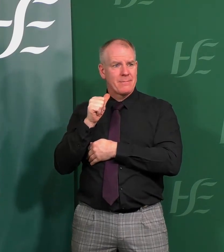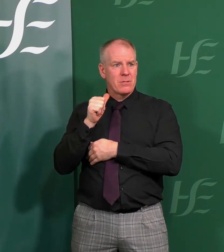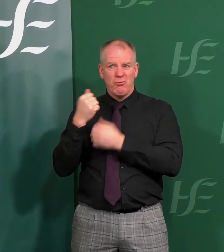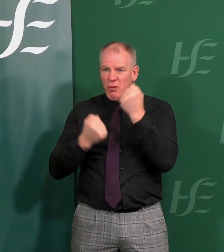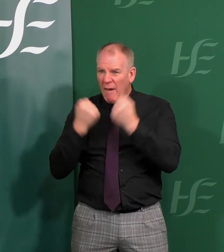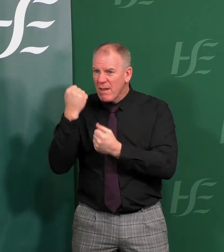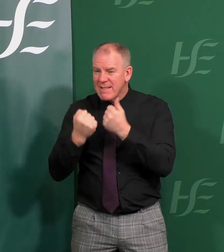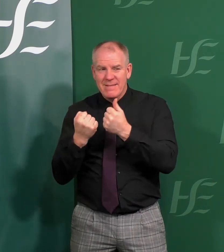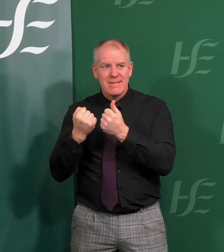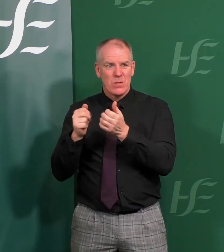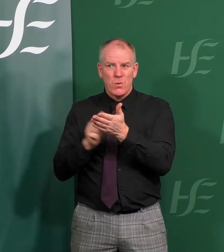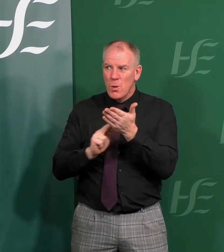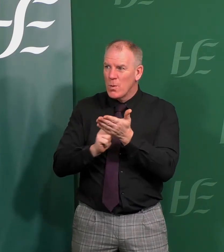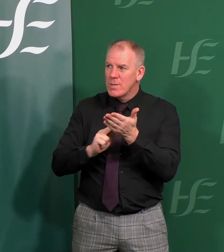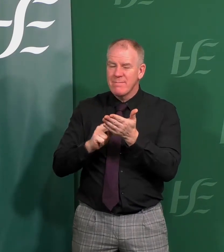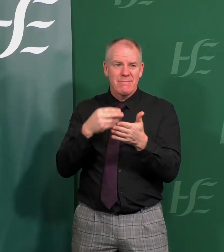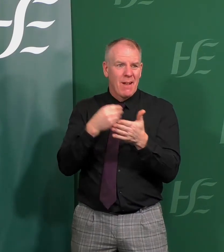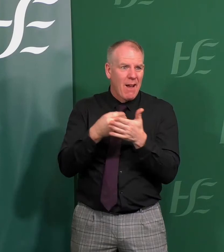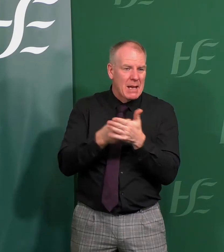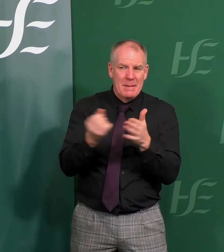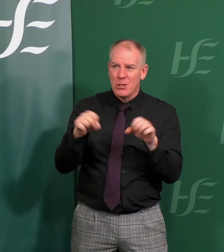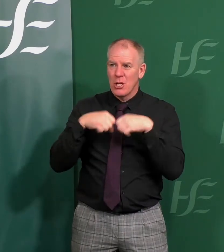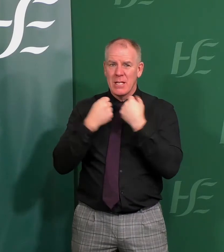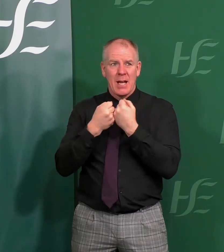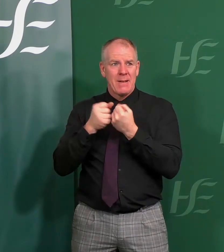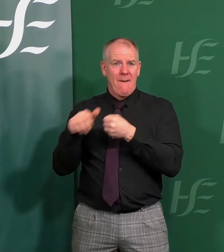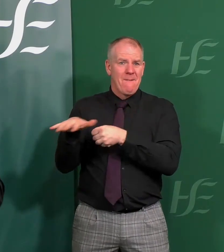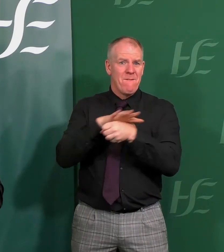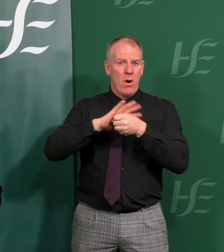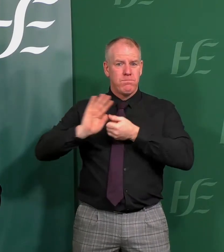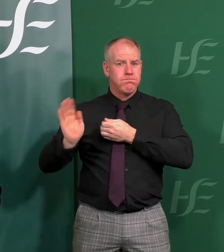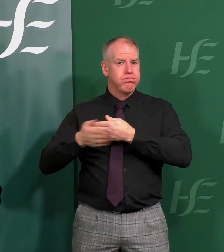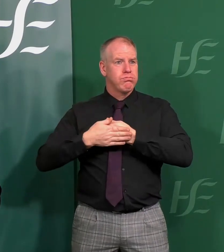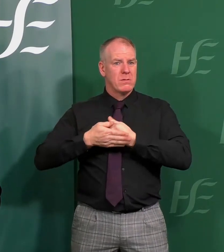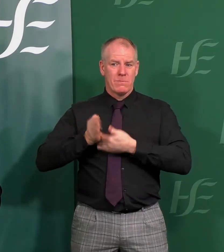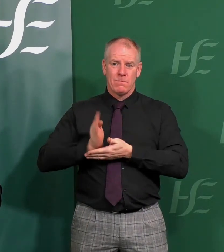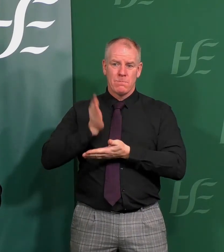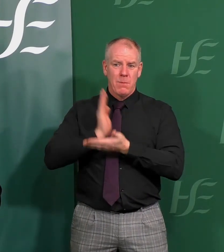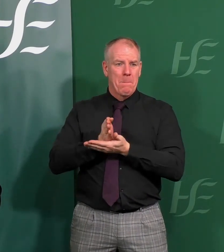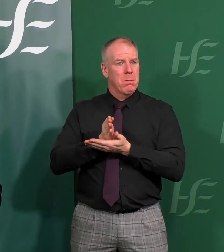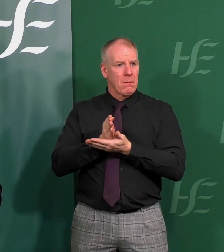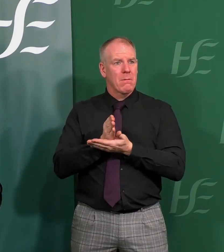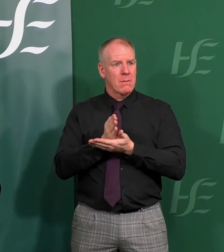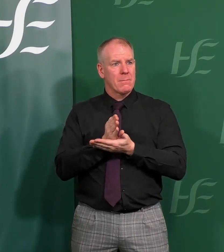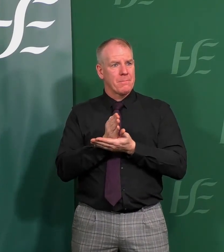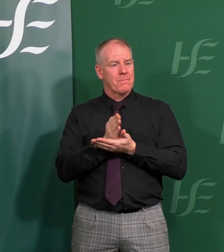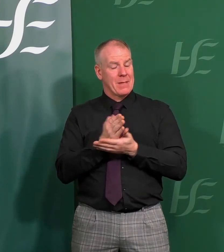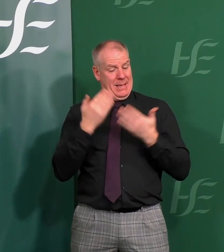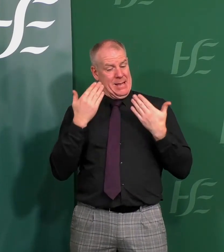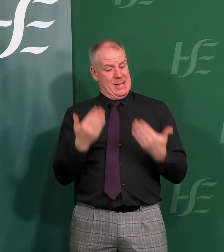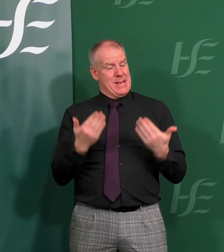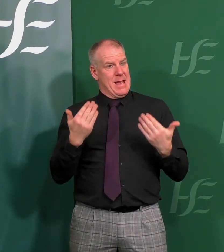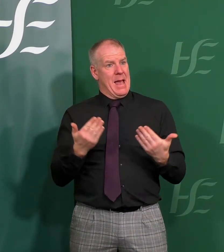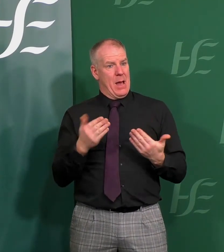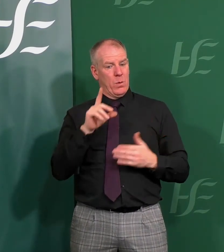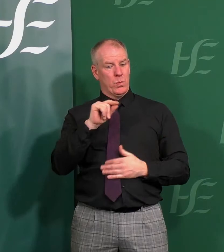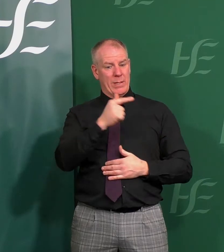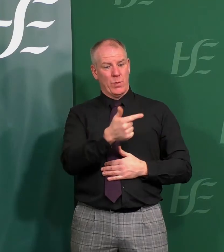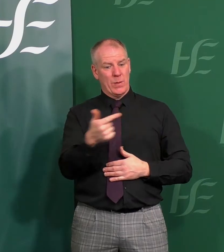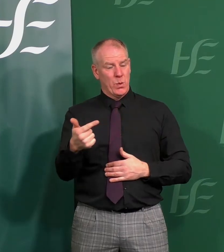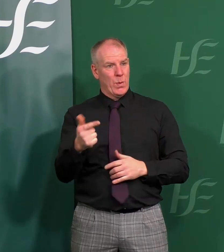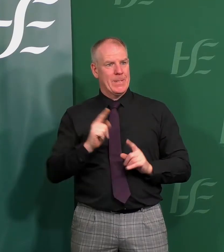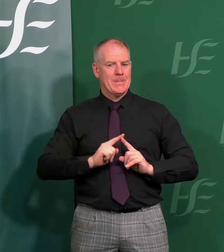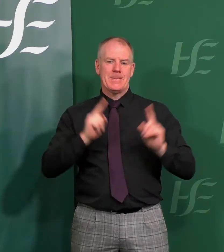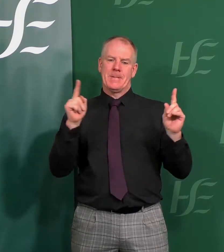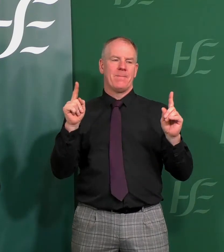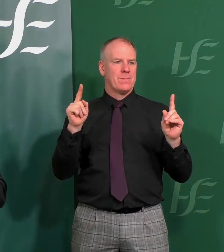road. Economy and society was completely wound down and wound back. We're in a very different perspective now with the